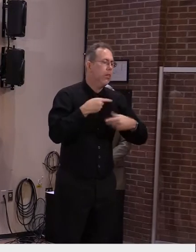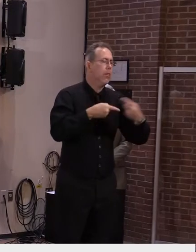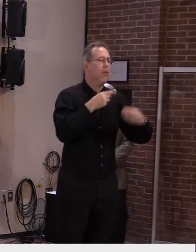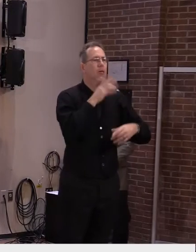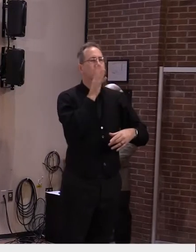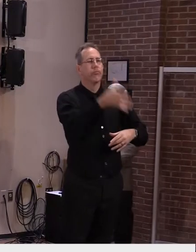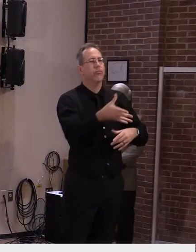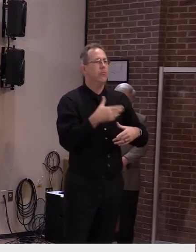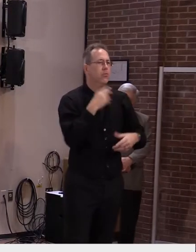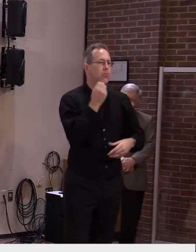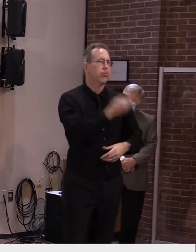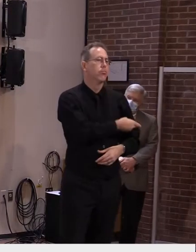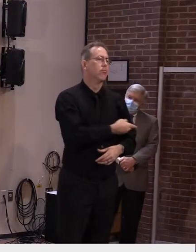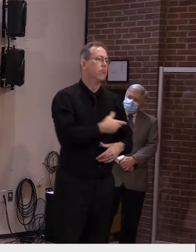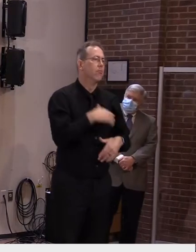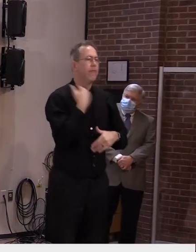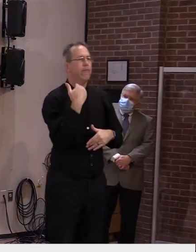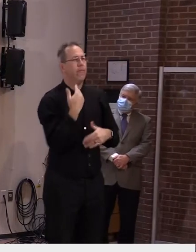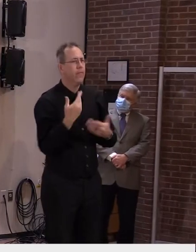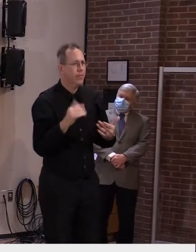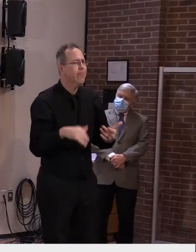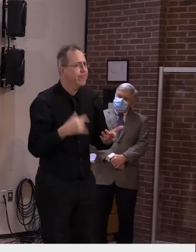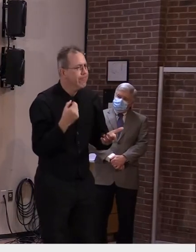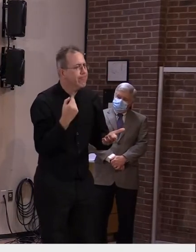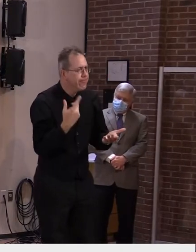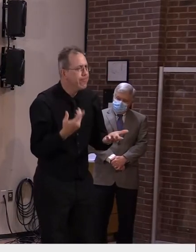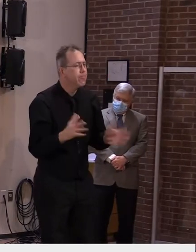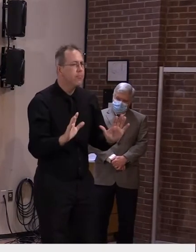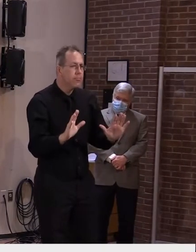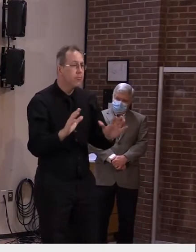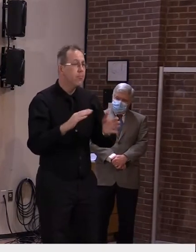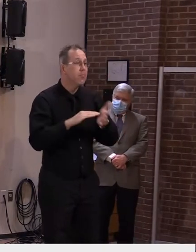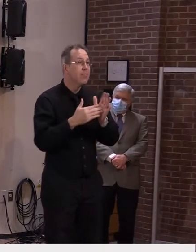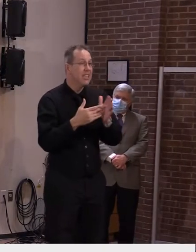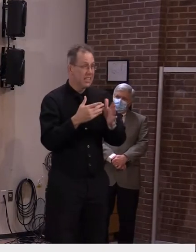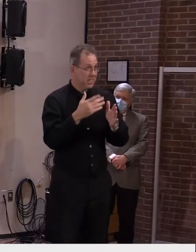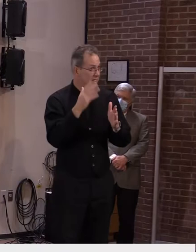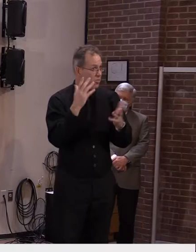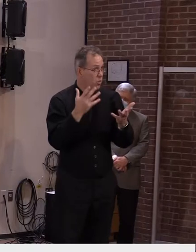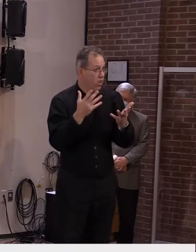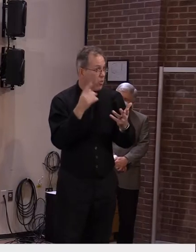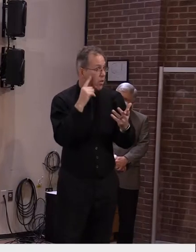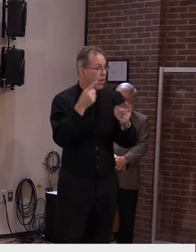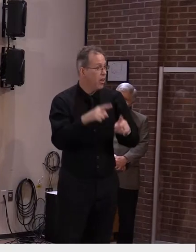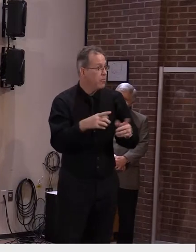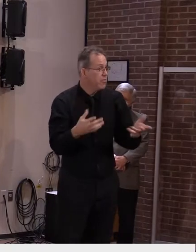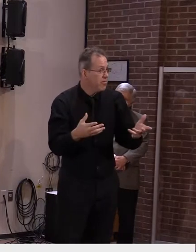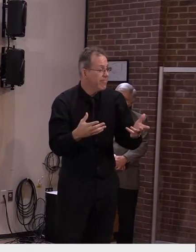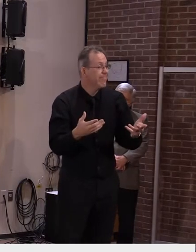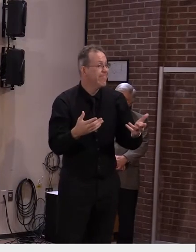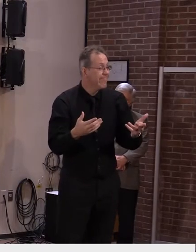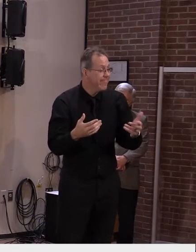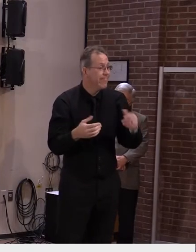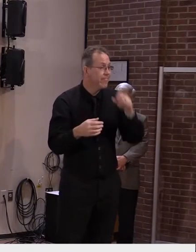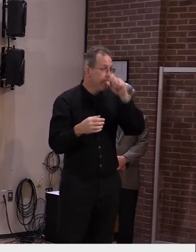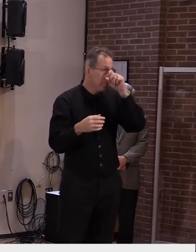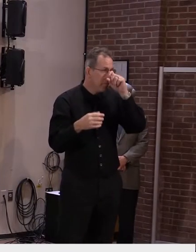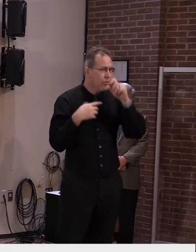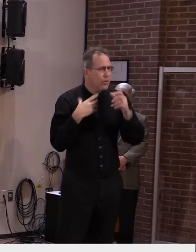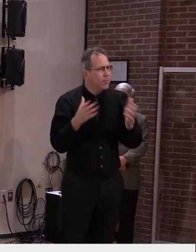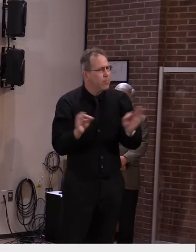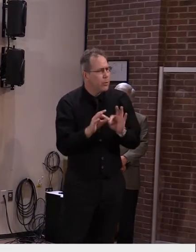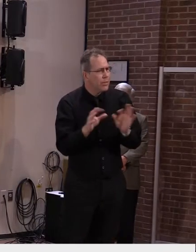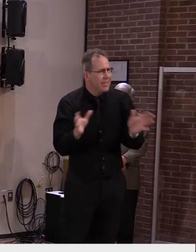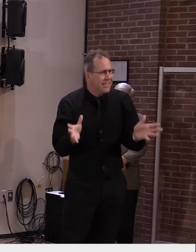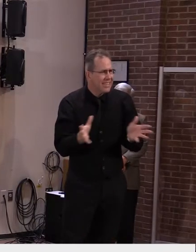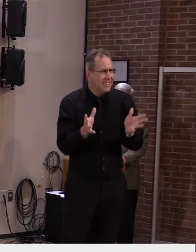So I think the way we do it is really the thing that's being questioned, not the fact that we all believe people should